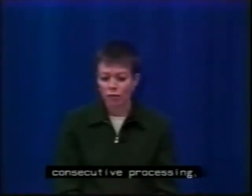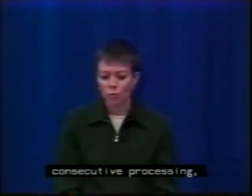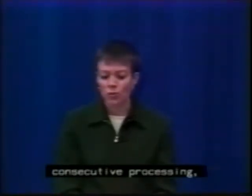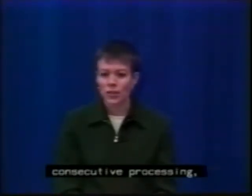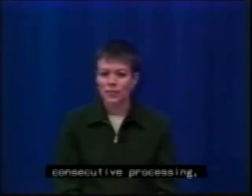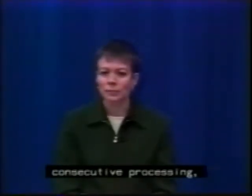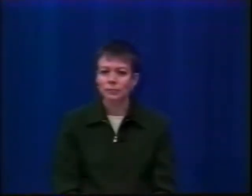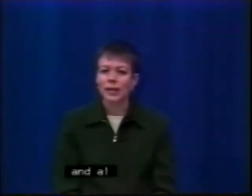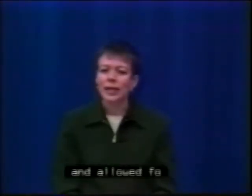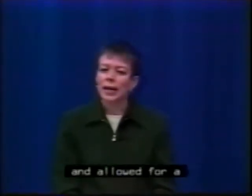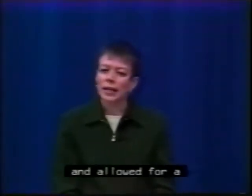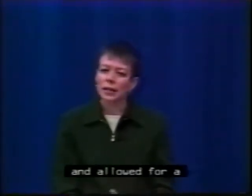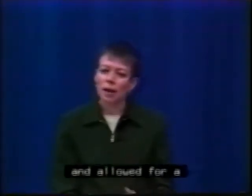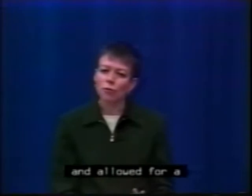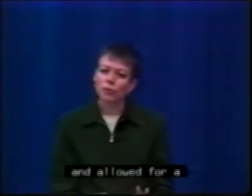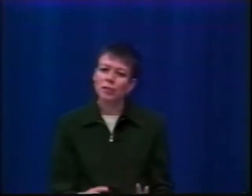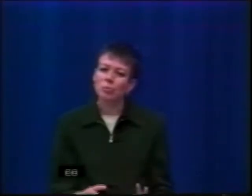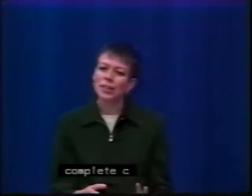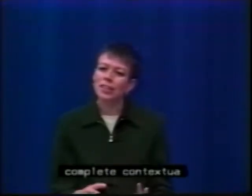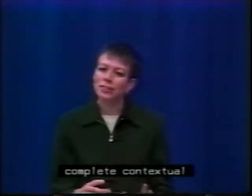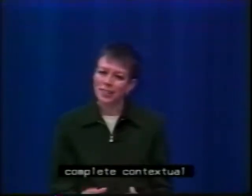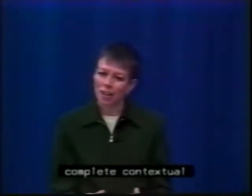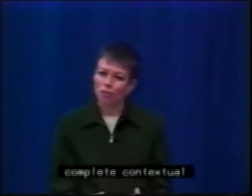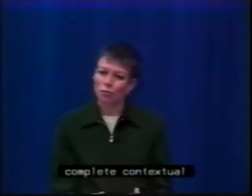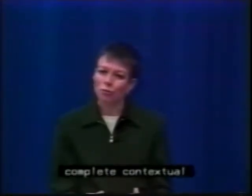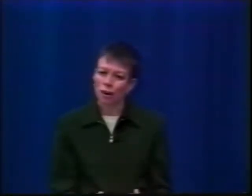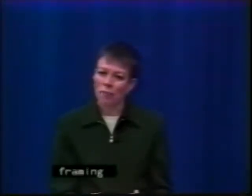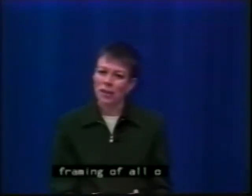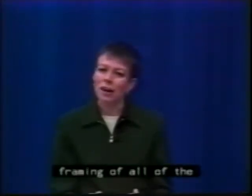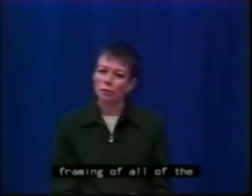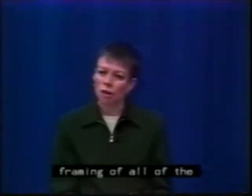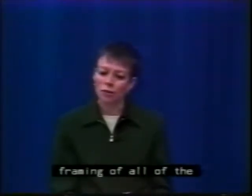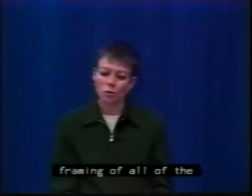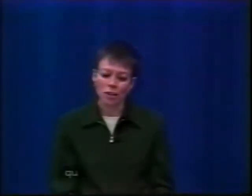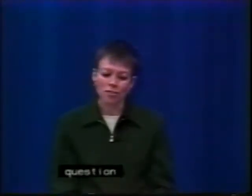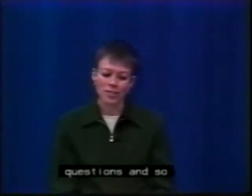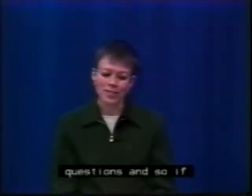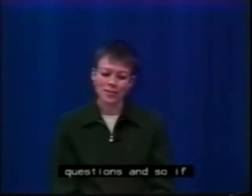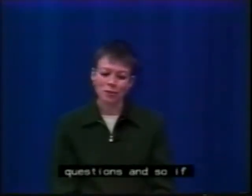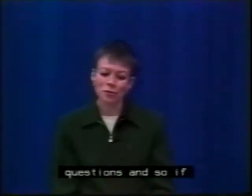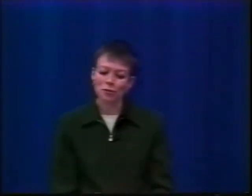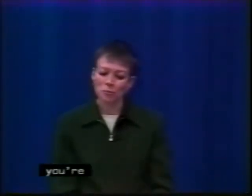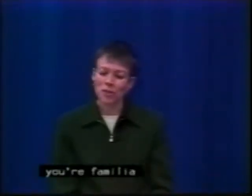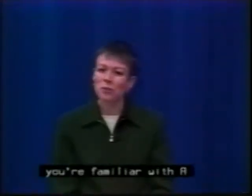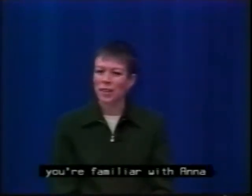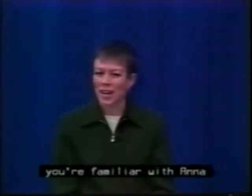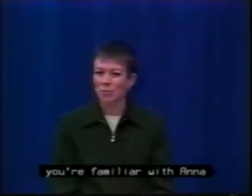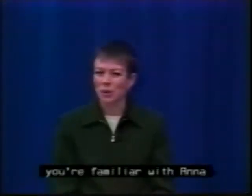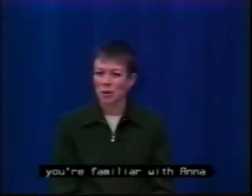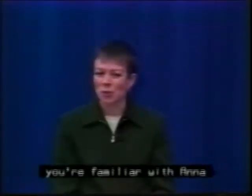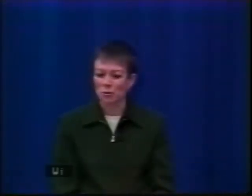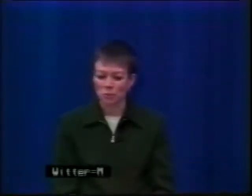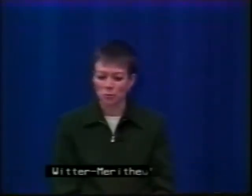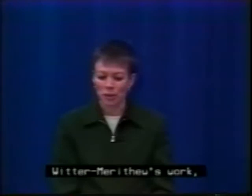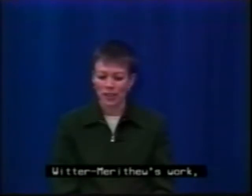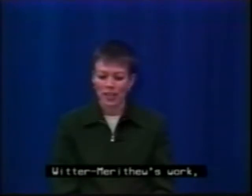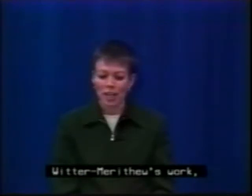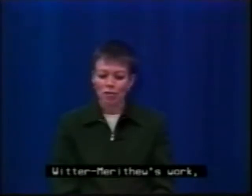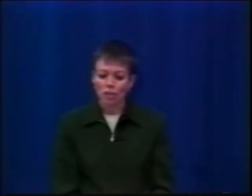consecutive processing and allowed for a complete contextual framing of all of the questions. And so if you're familiar with Anna Whittemerrithew's work, she